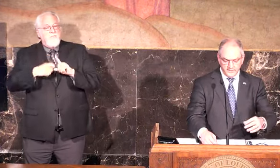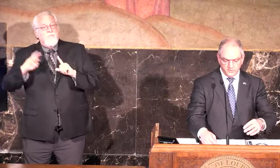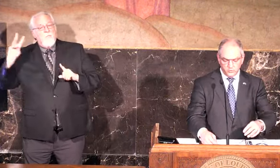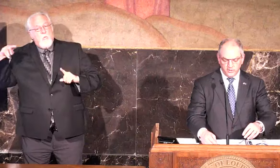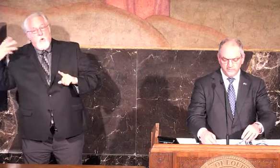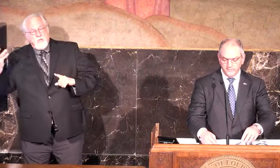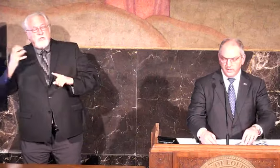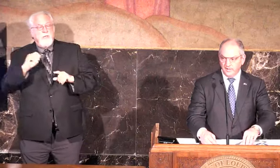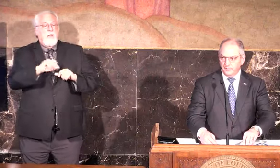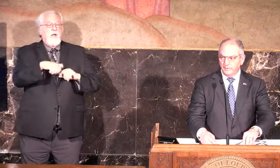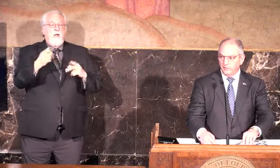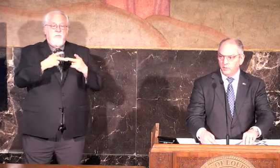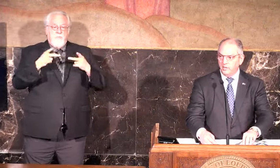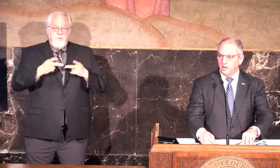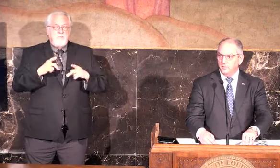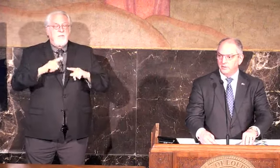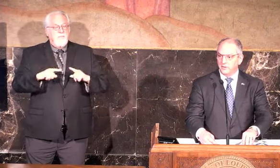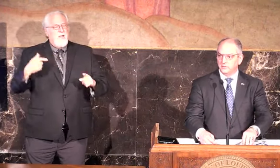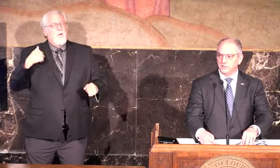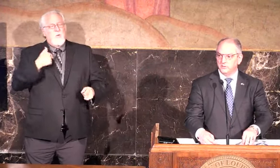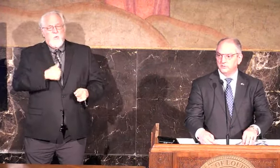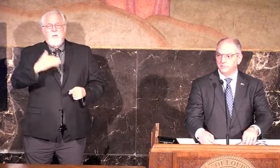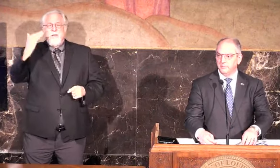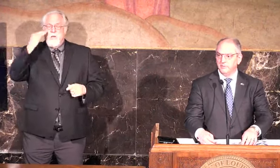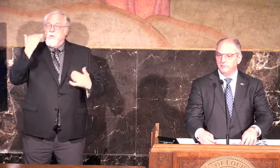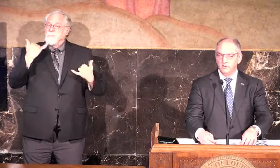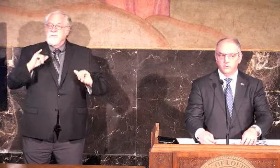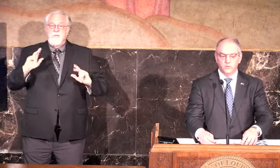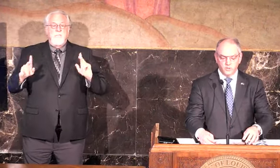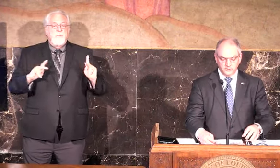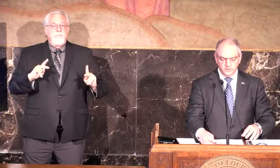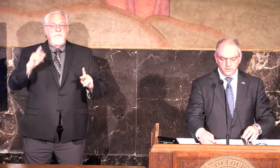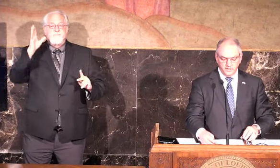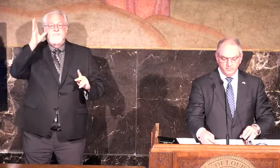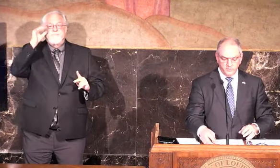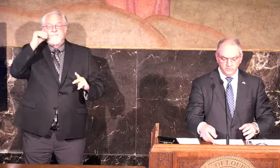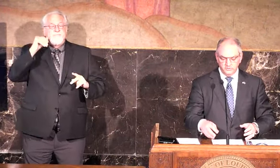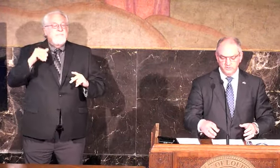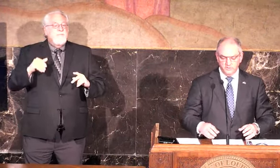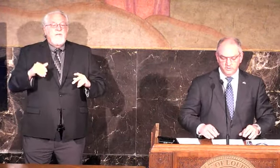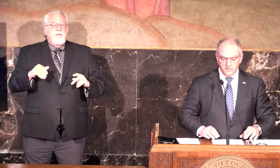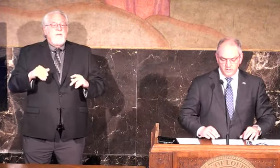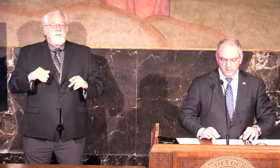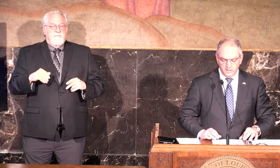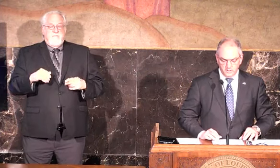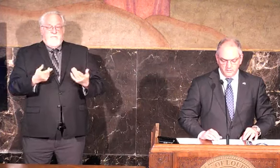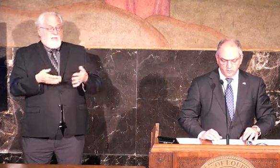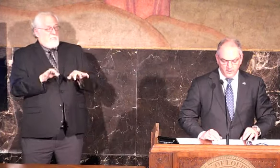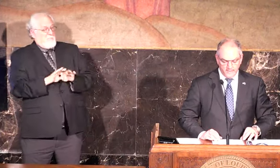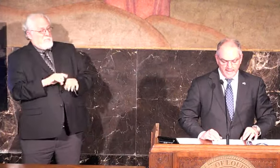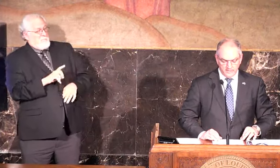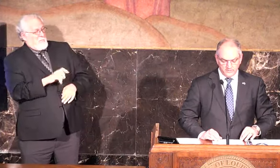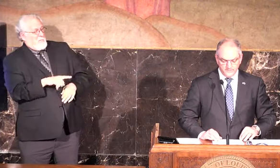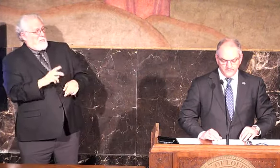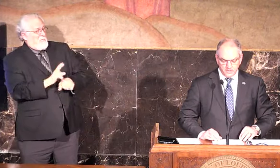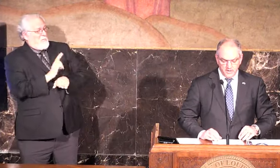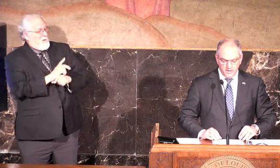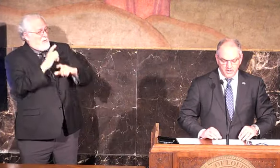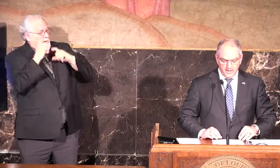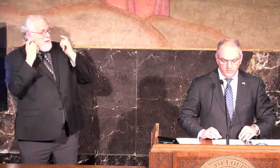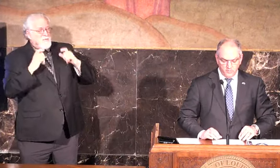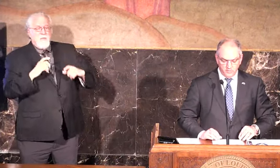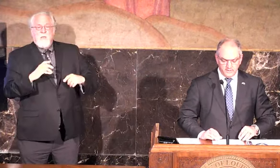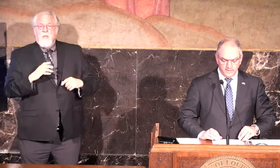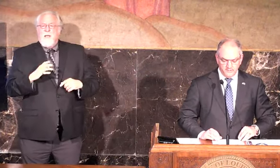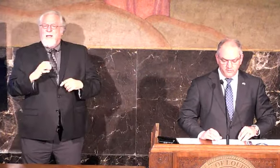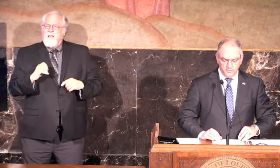Washington and elsewhere. But we know that there are still some people who are questioning the importance of wearing a mask.